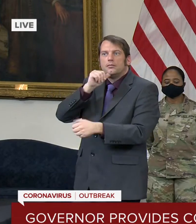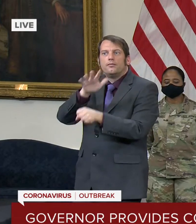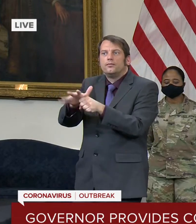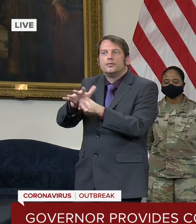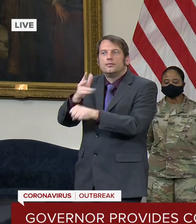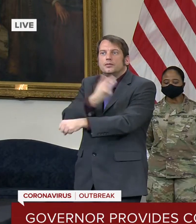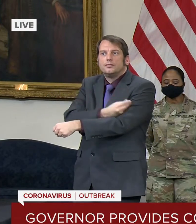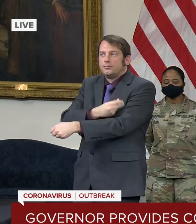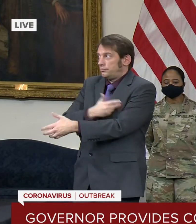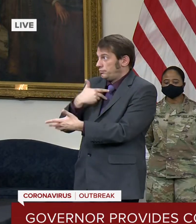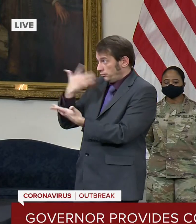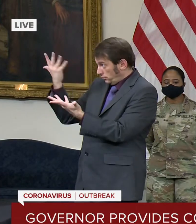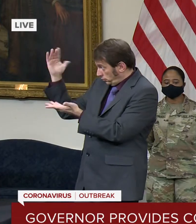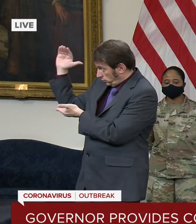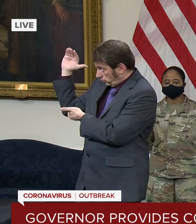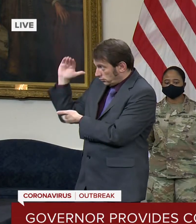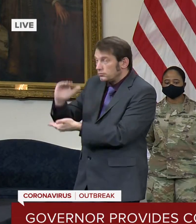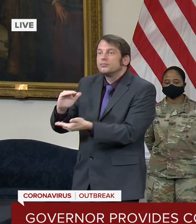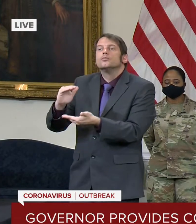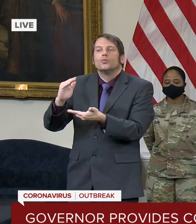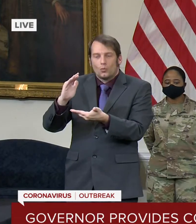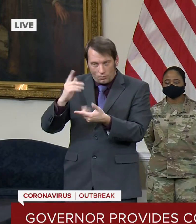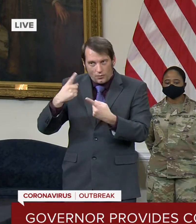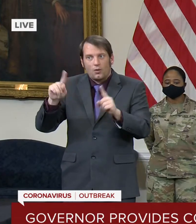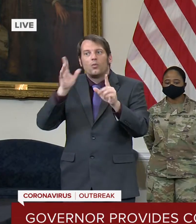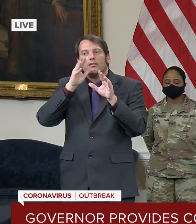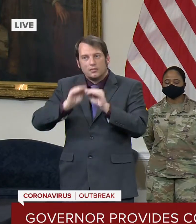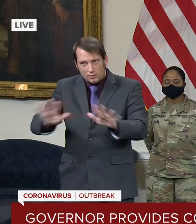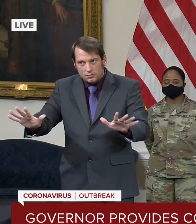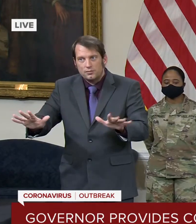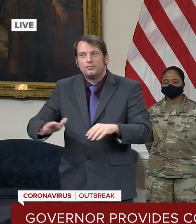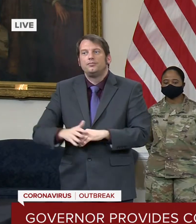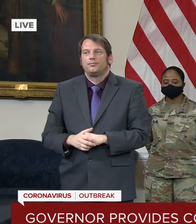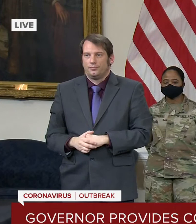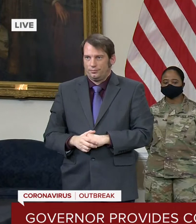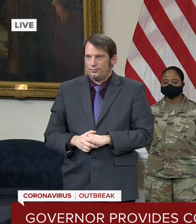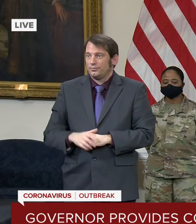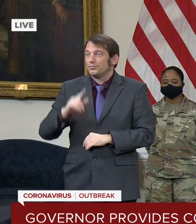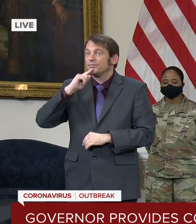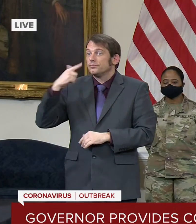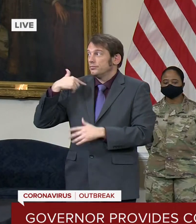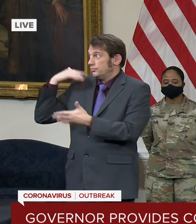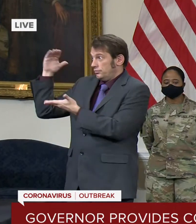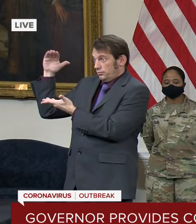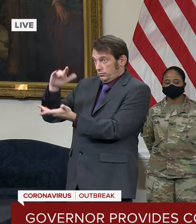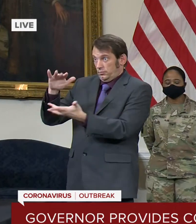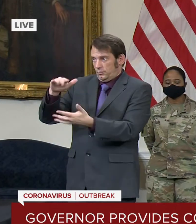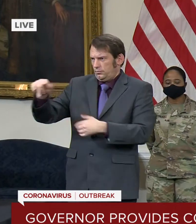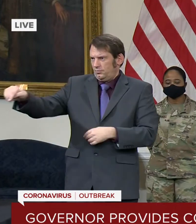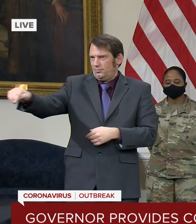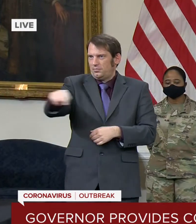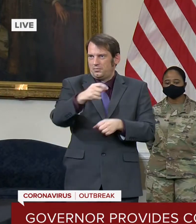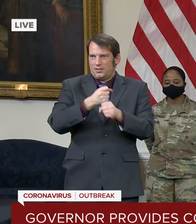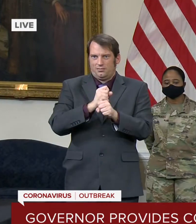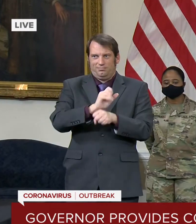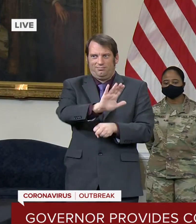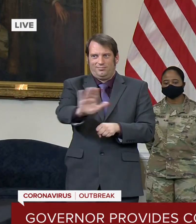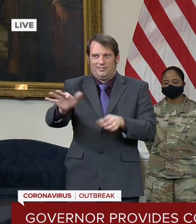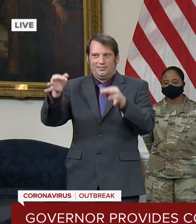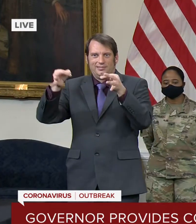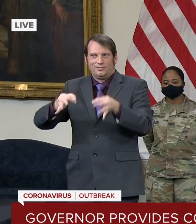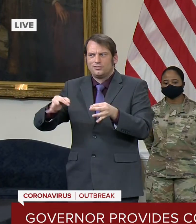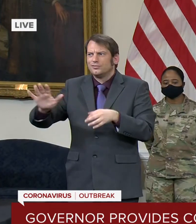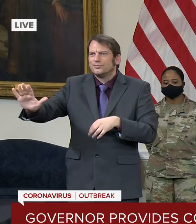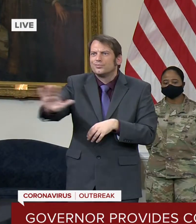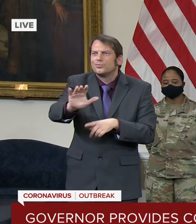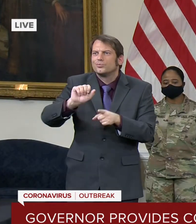supply. People have to make their own decisions about their own personal health care and what they, based on their own situation and how they want to go